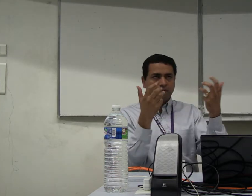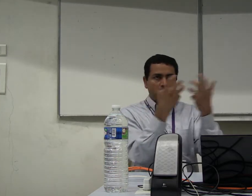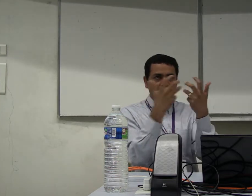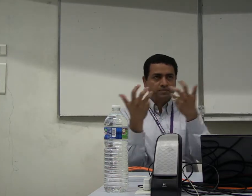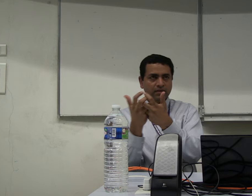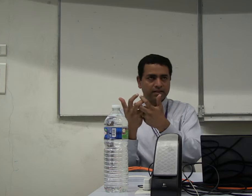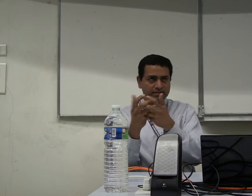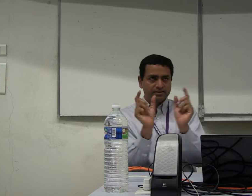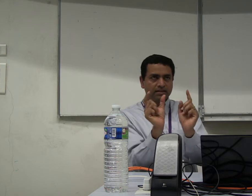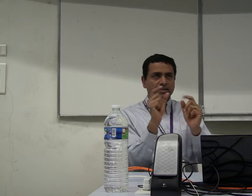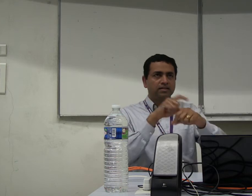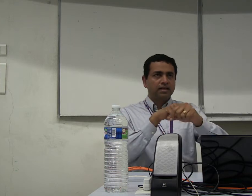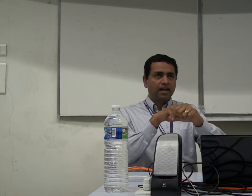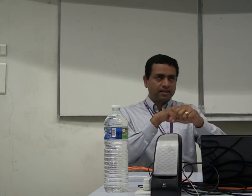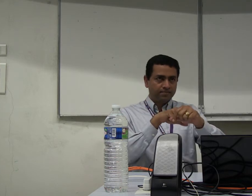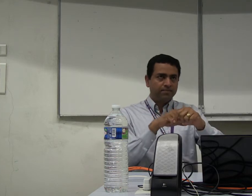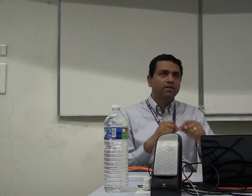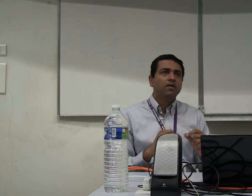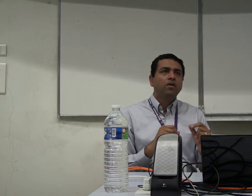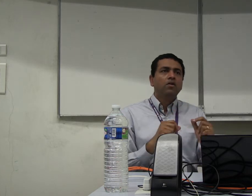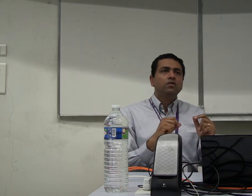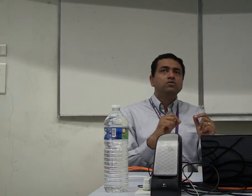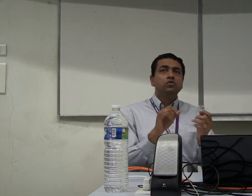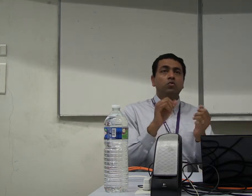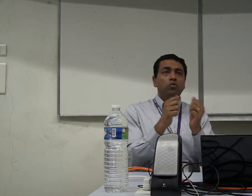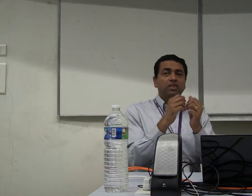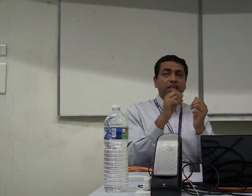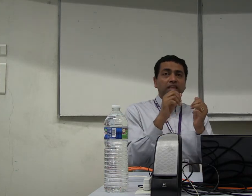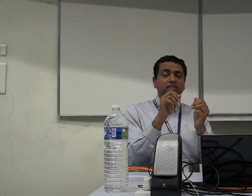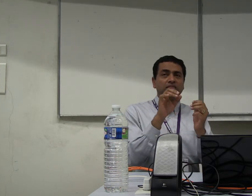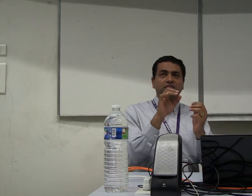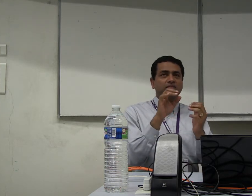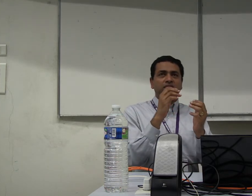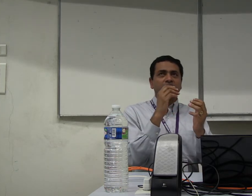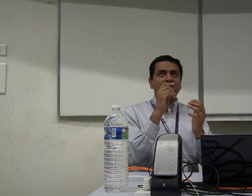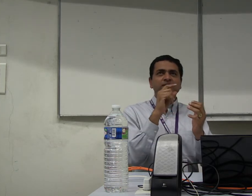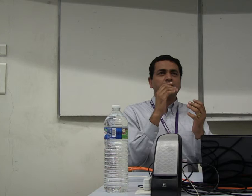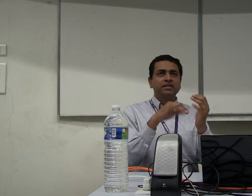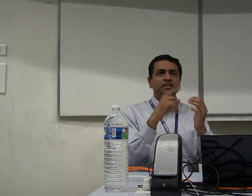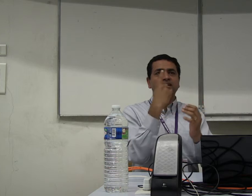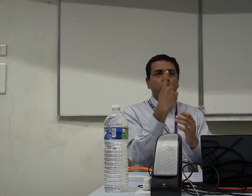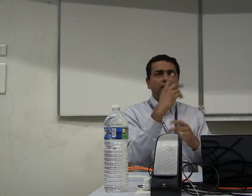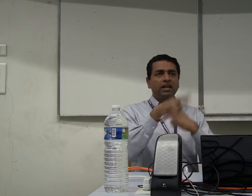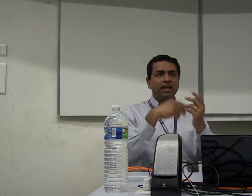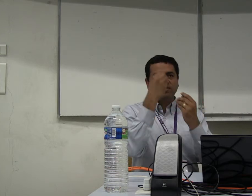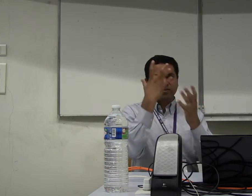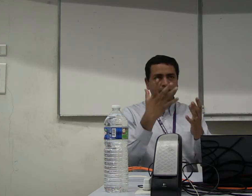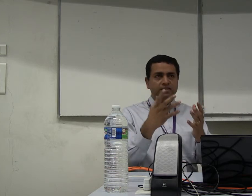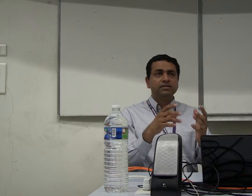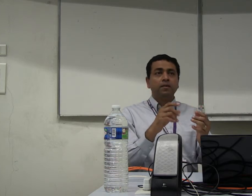and stops. Okay, so you have to time it exactly with the information in the subtitles. There's